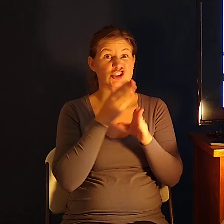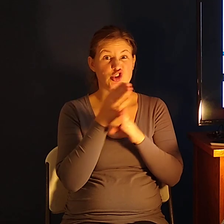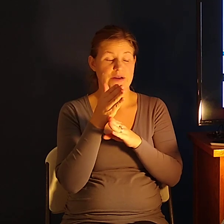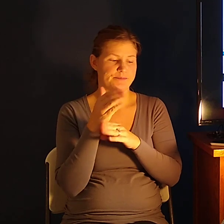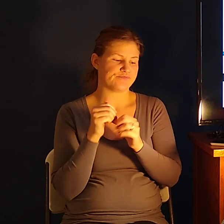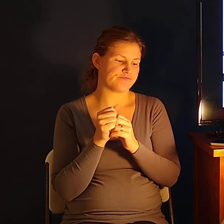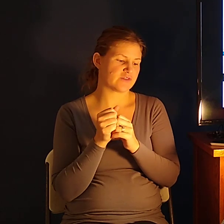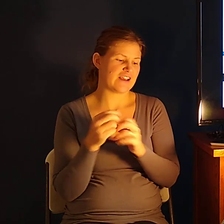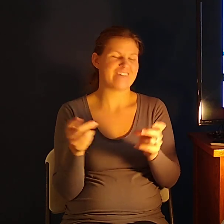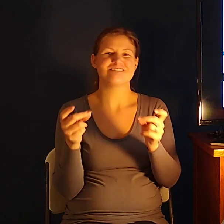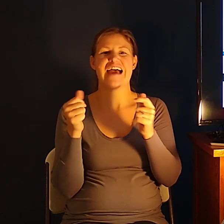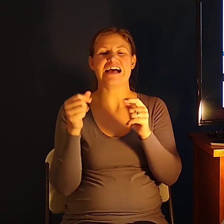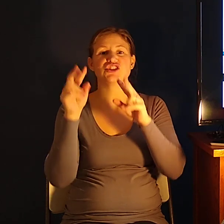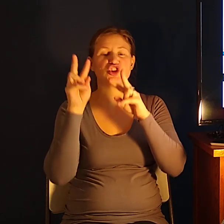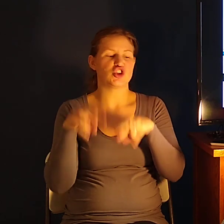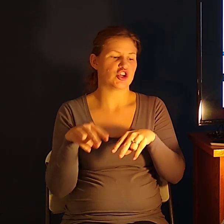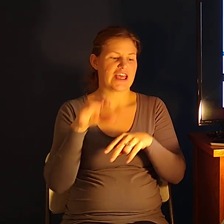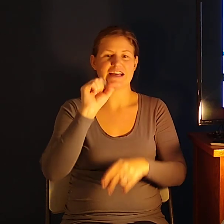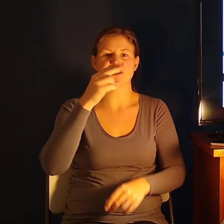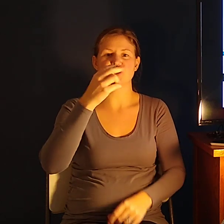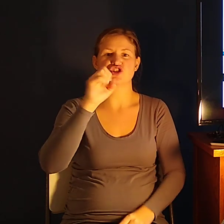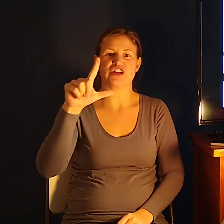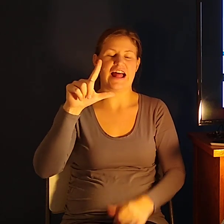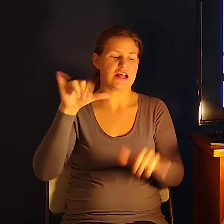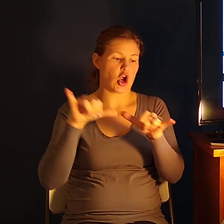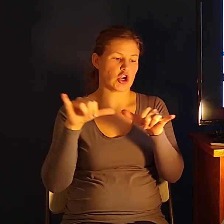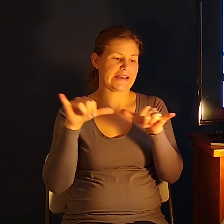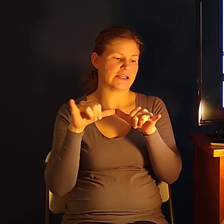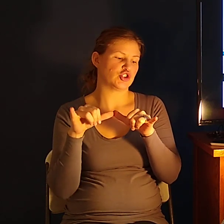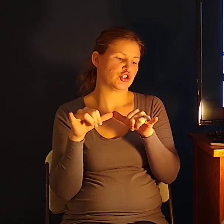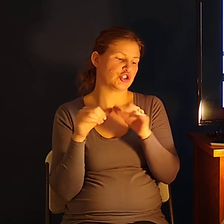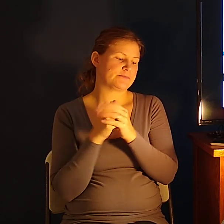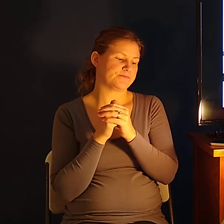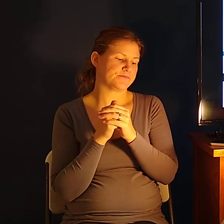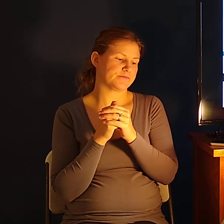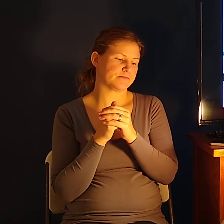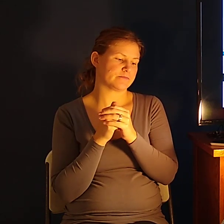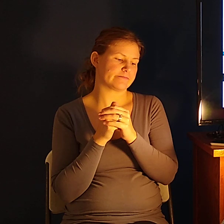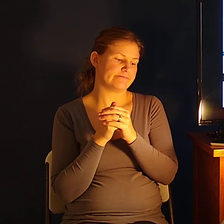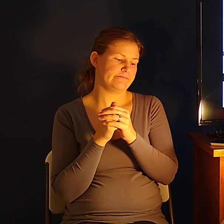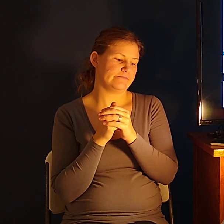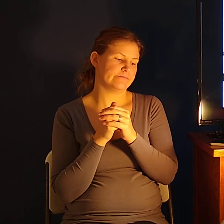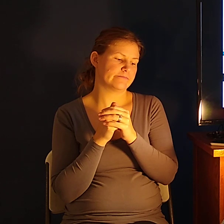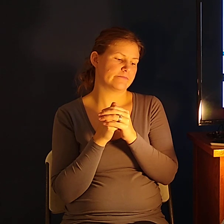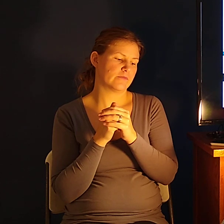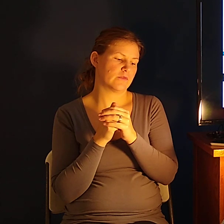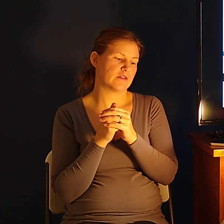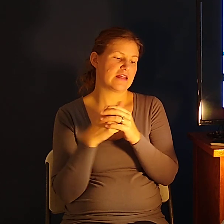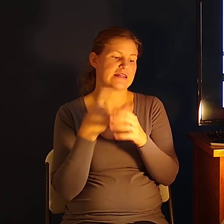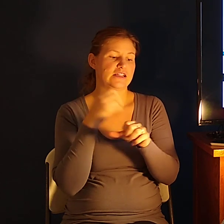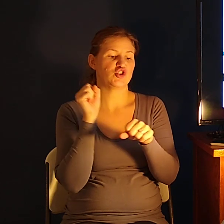Just a quick look at shell architecture. This work is a